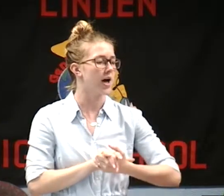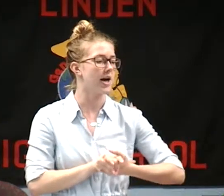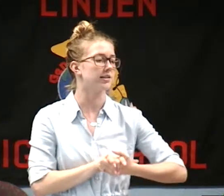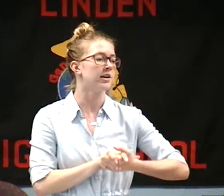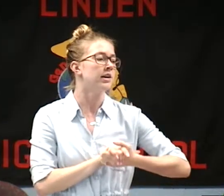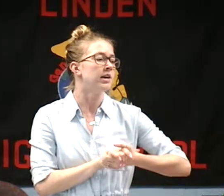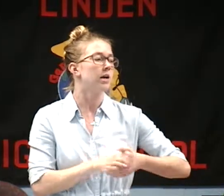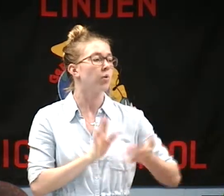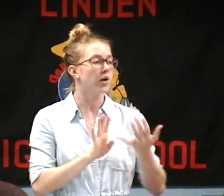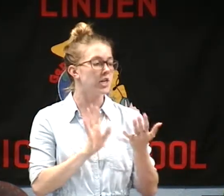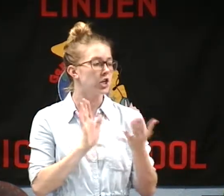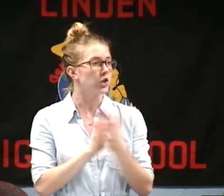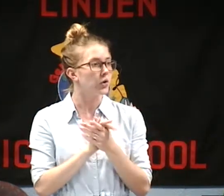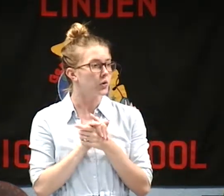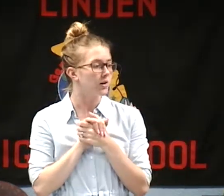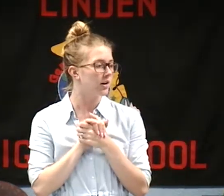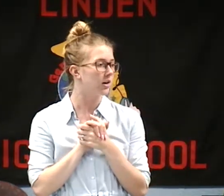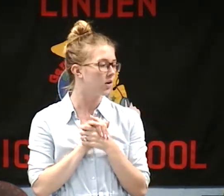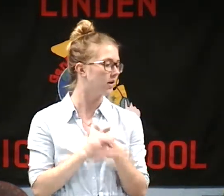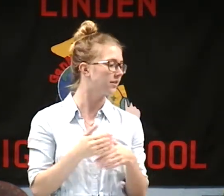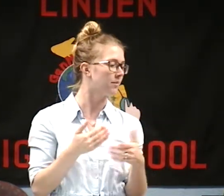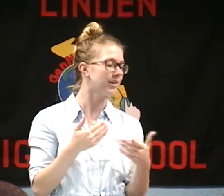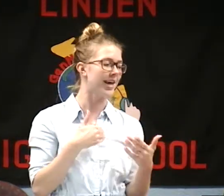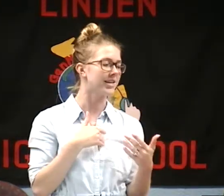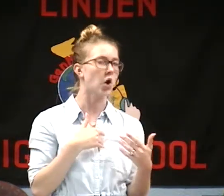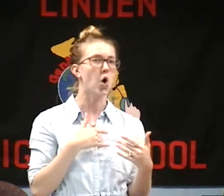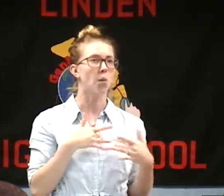as important to you, something that hits home,